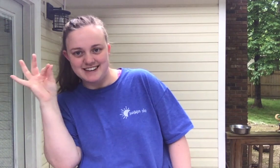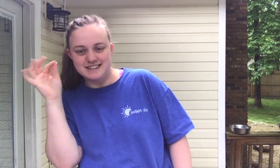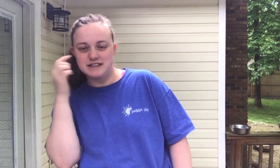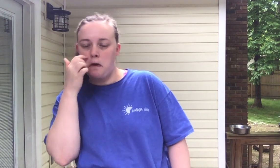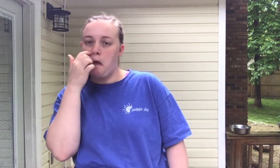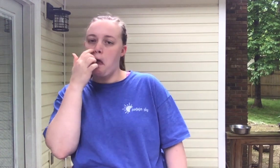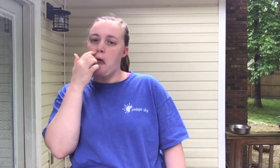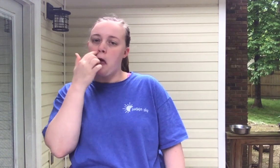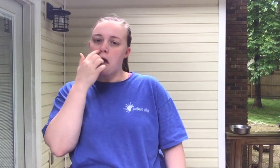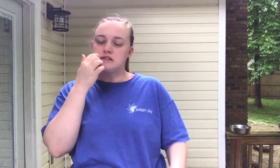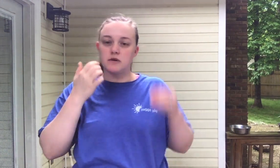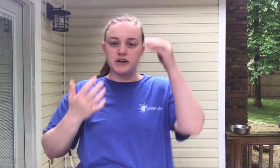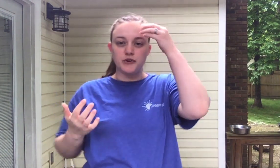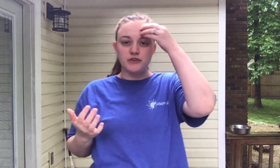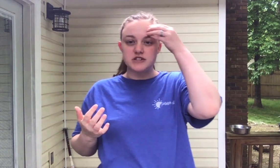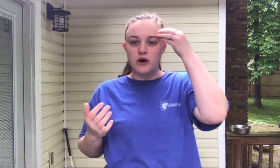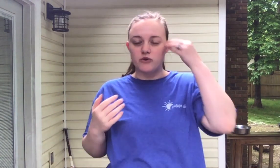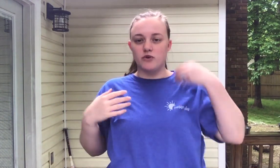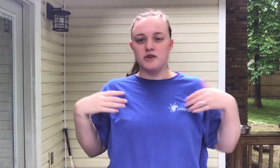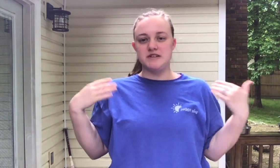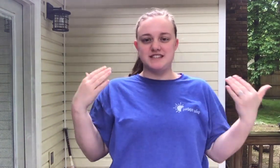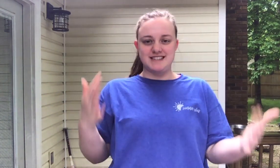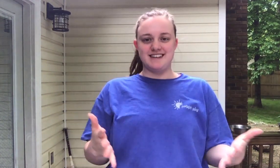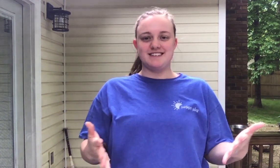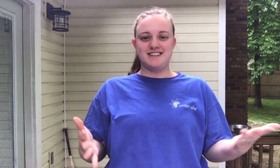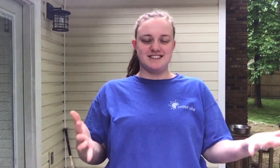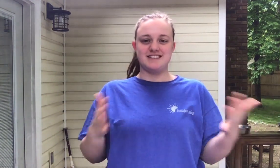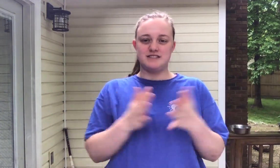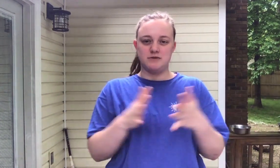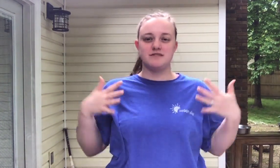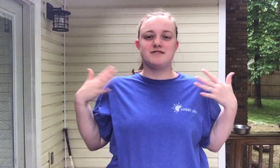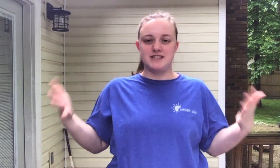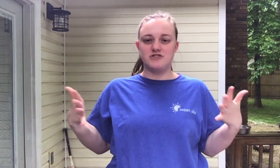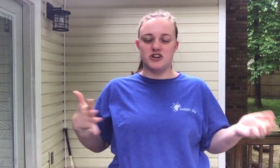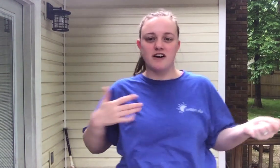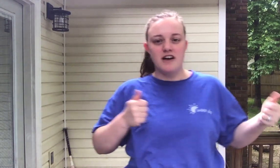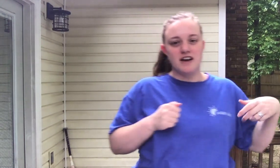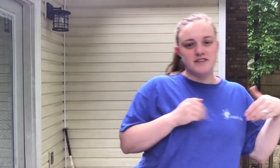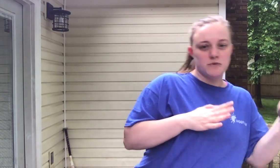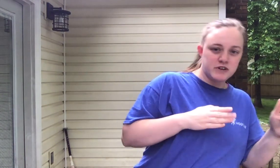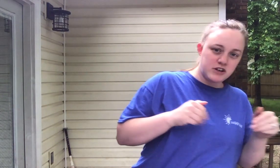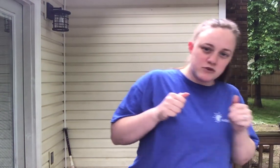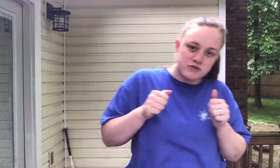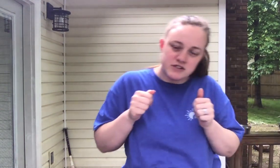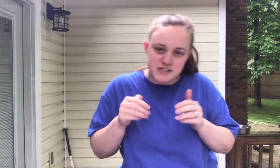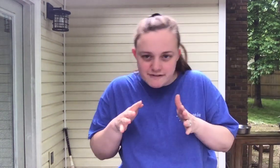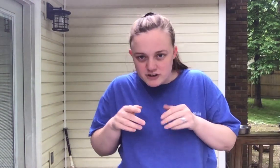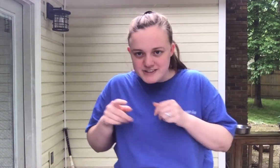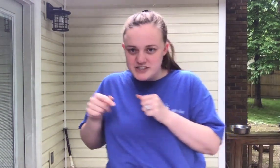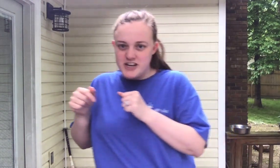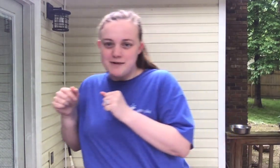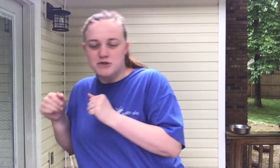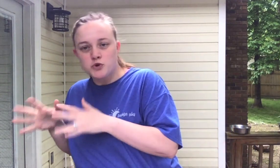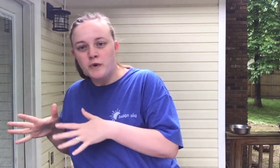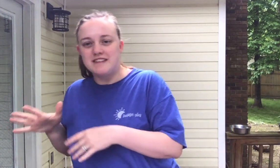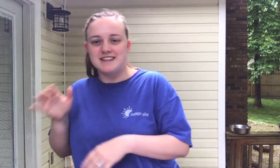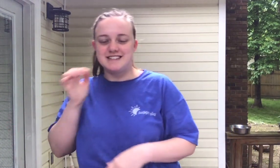cats. So when you do the total, you would stand just center. And then when you differentiate between the